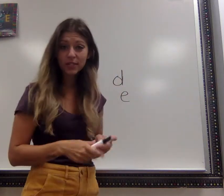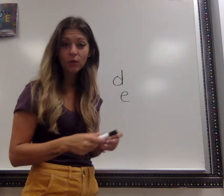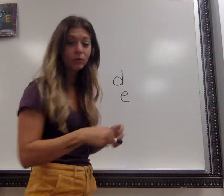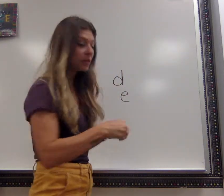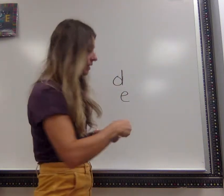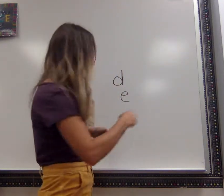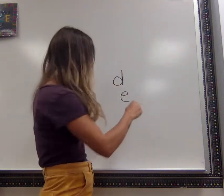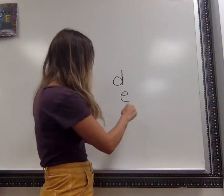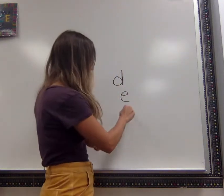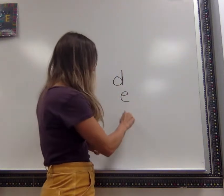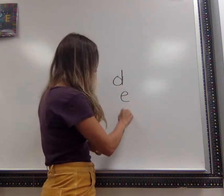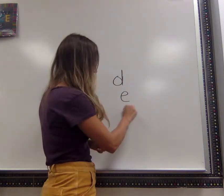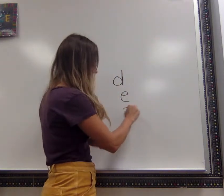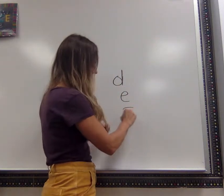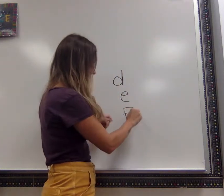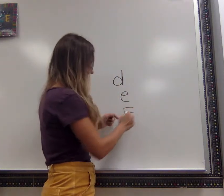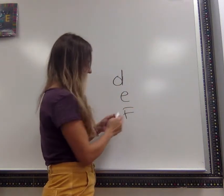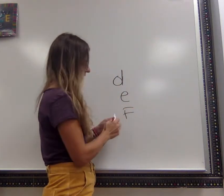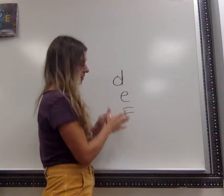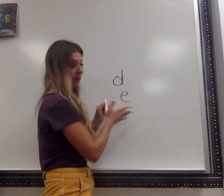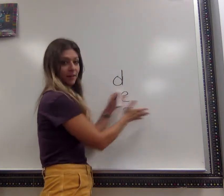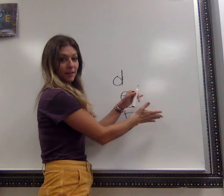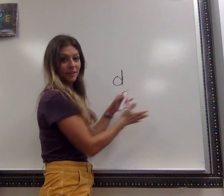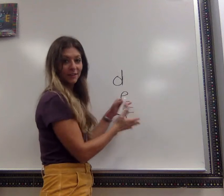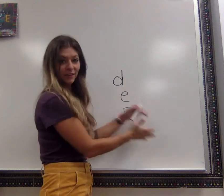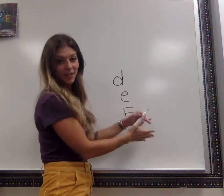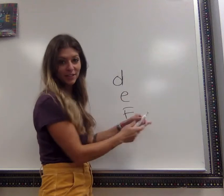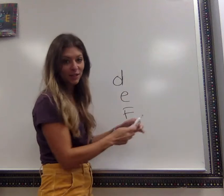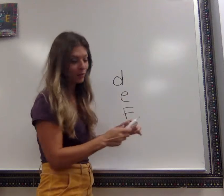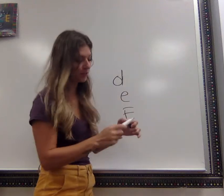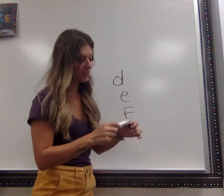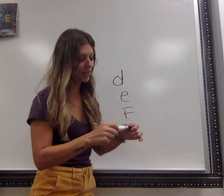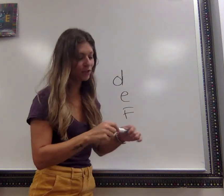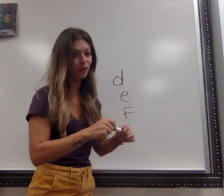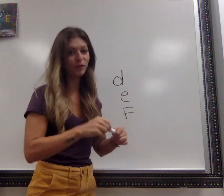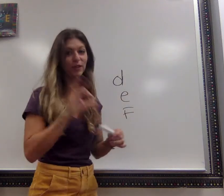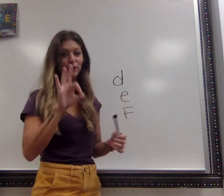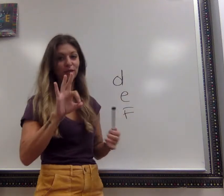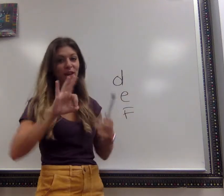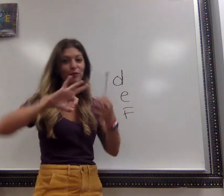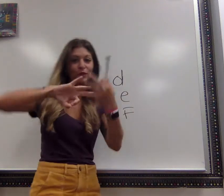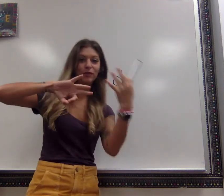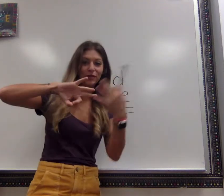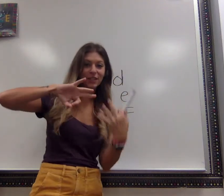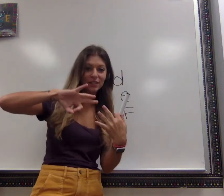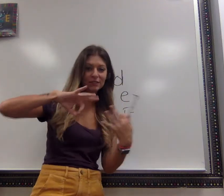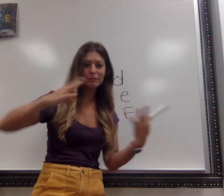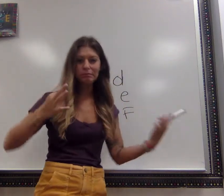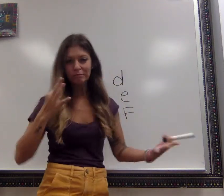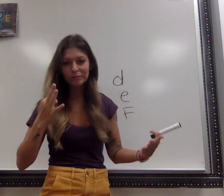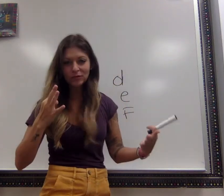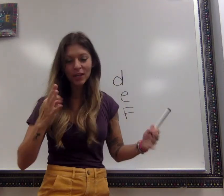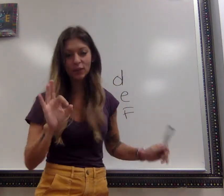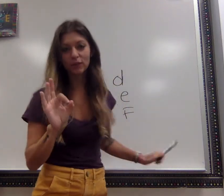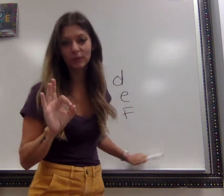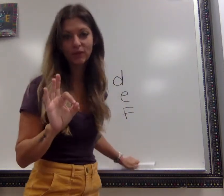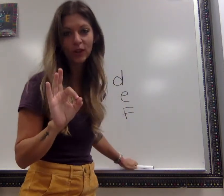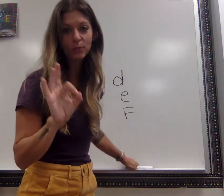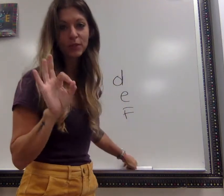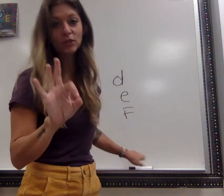helped me. F has these lines that come off the side, so like if you have F, you have all these. I don't know if it helps. So